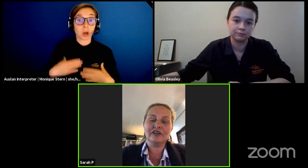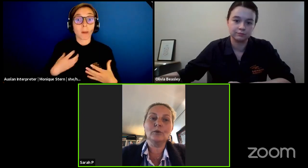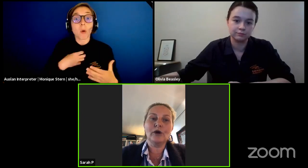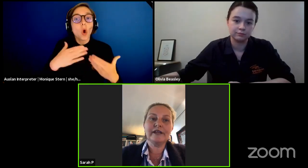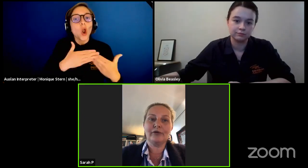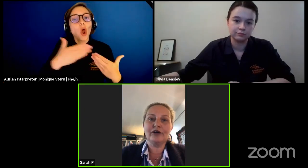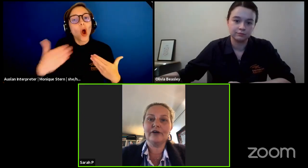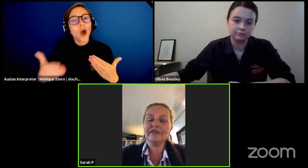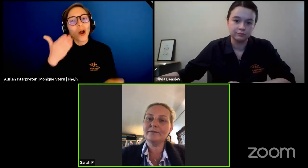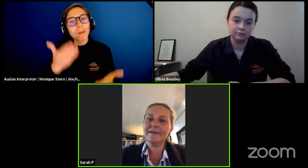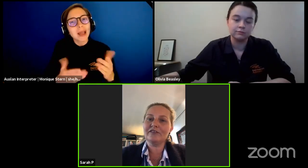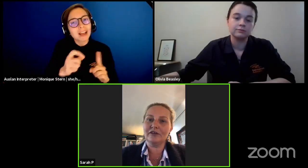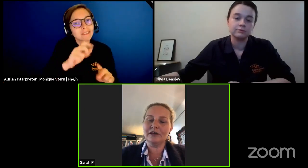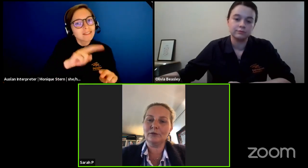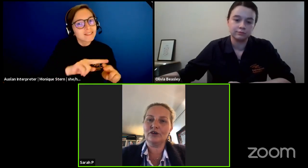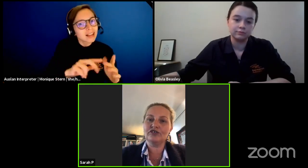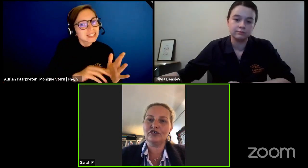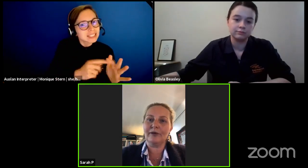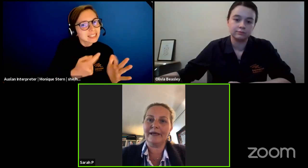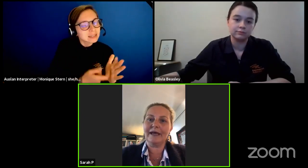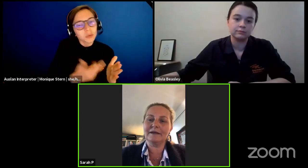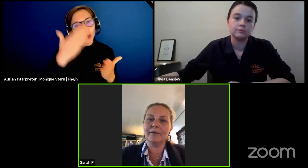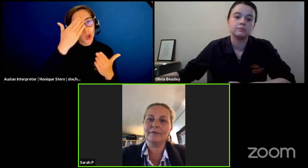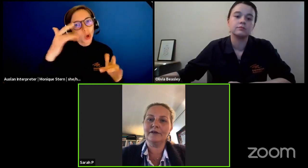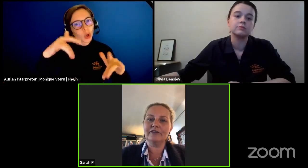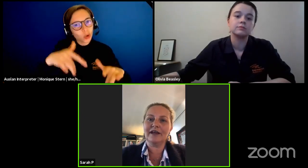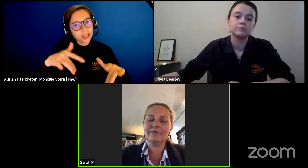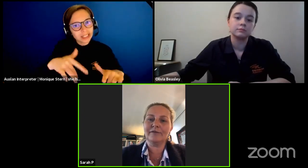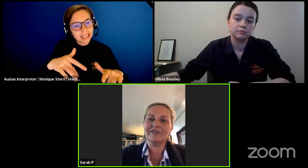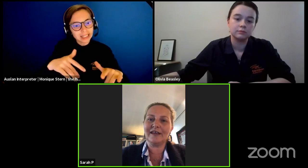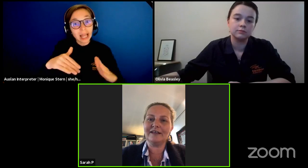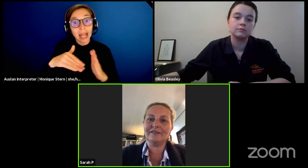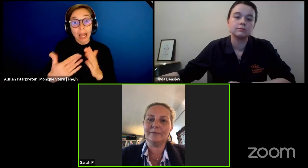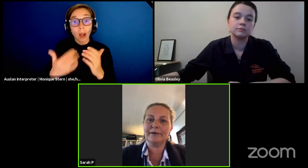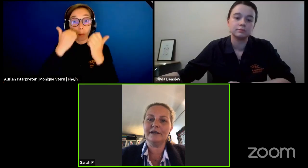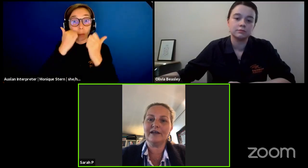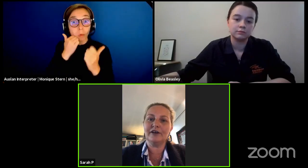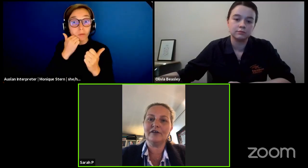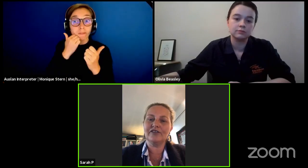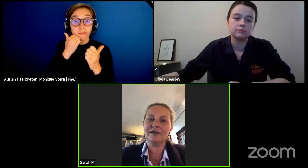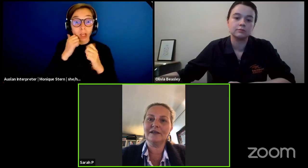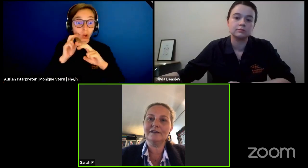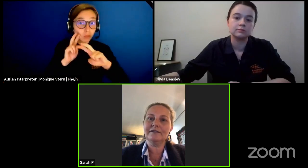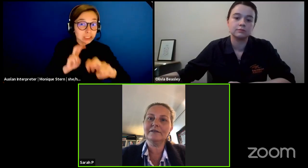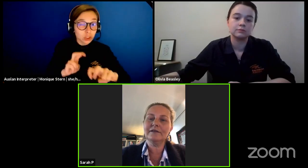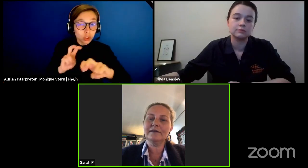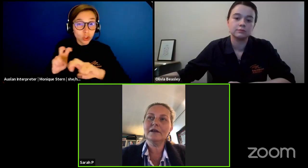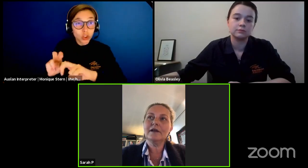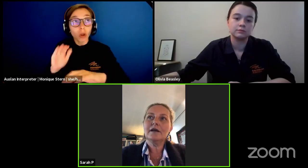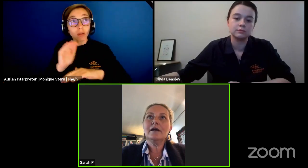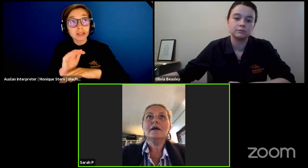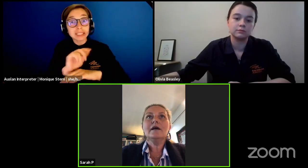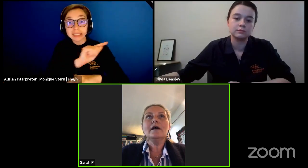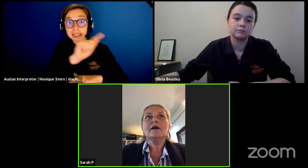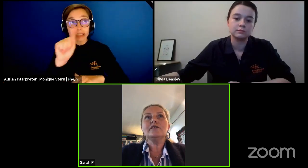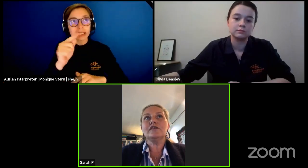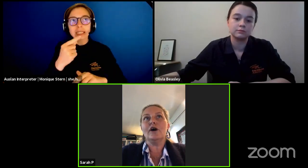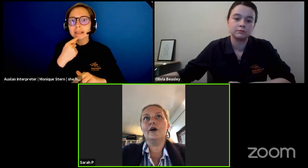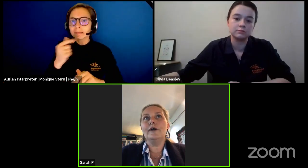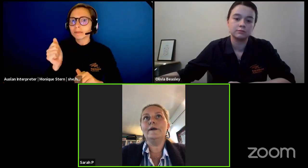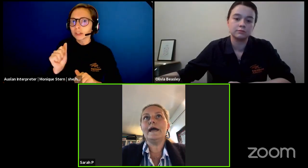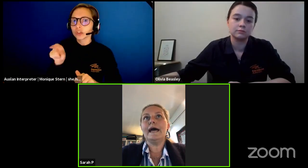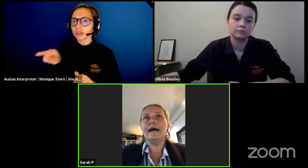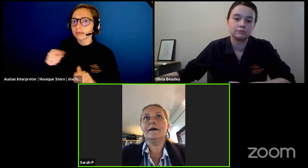That is still a work in progress, but that's certainly what it's showing at the moment from the studies that are being done overseas.